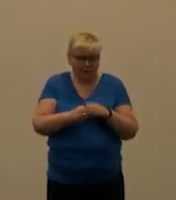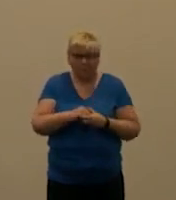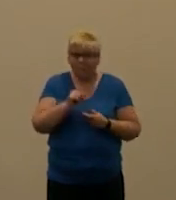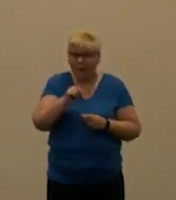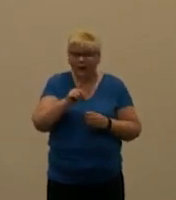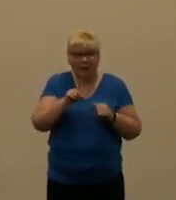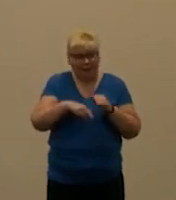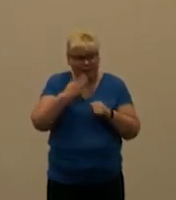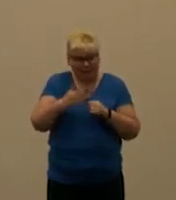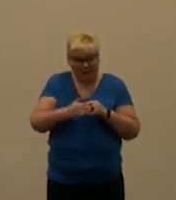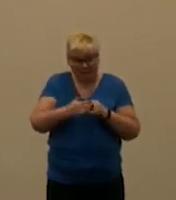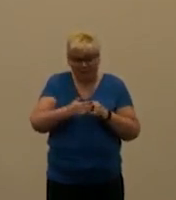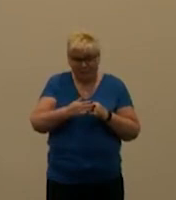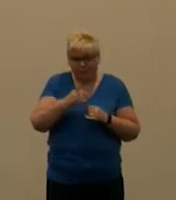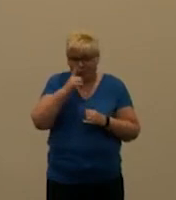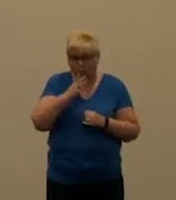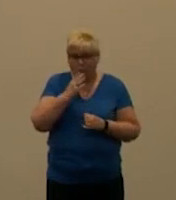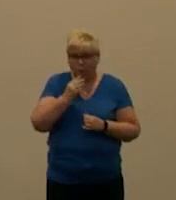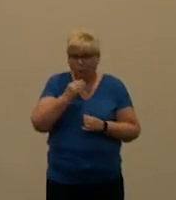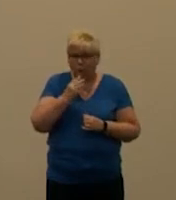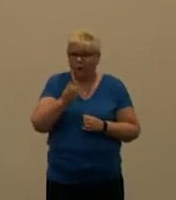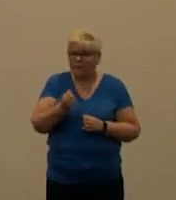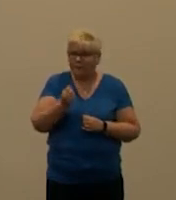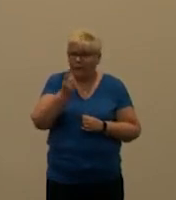at the end, you can use, you have the ability to